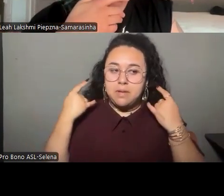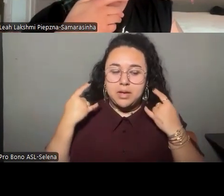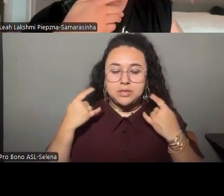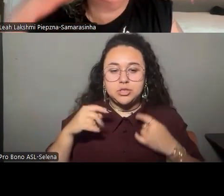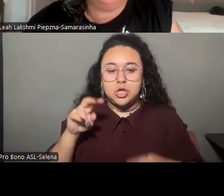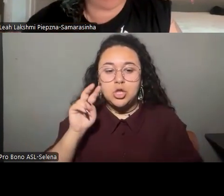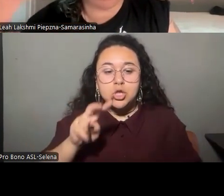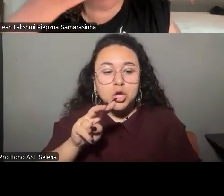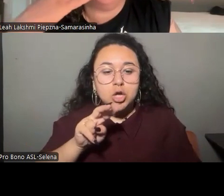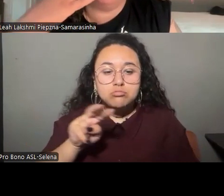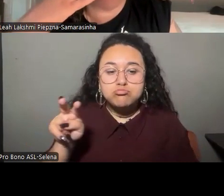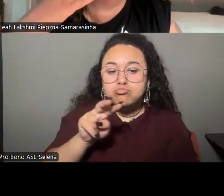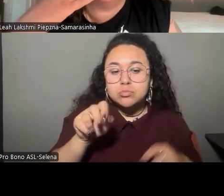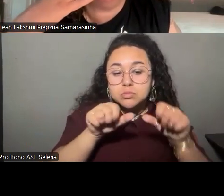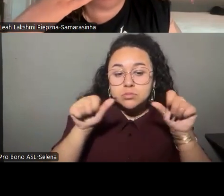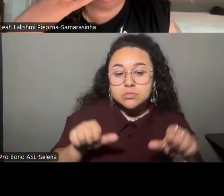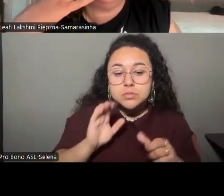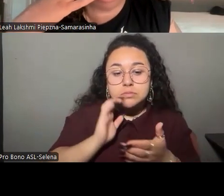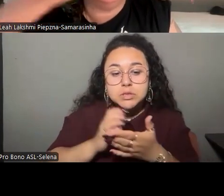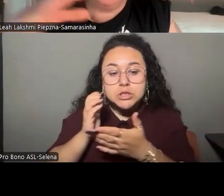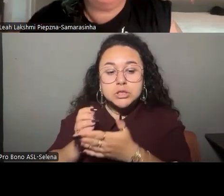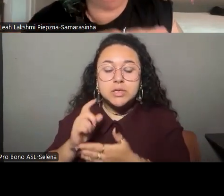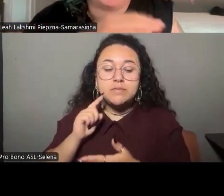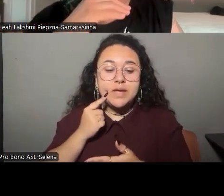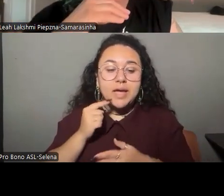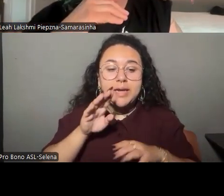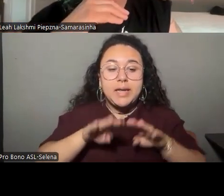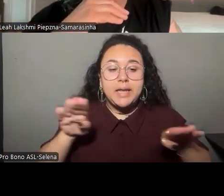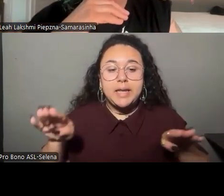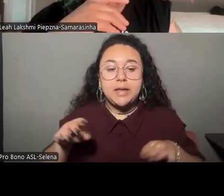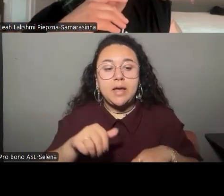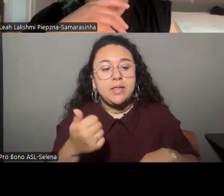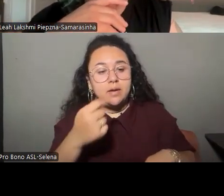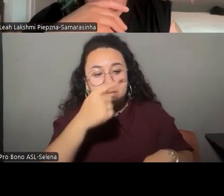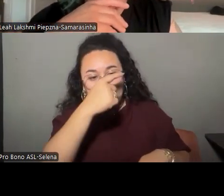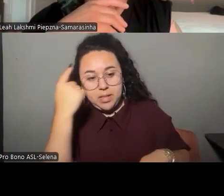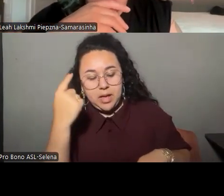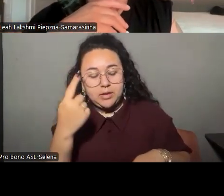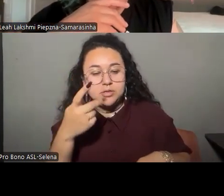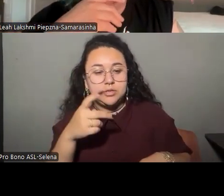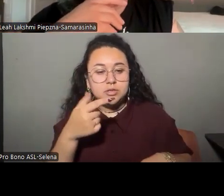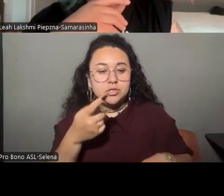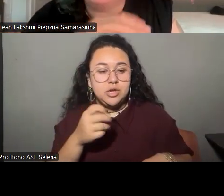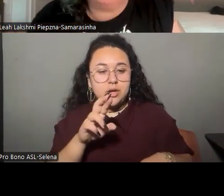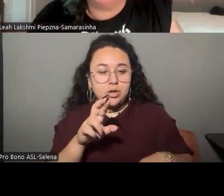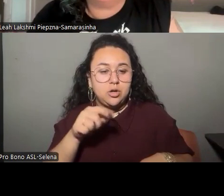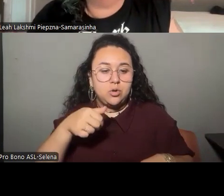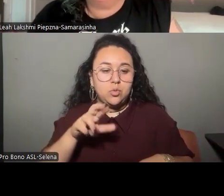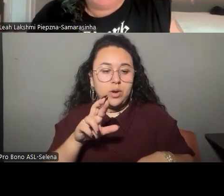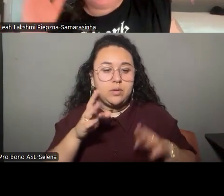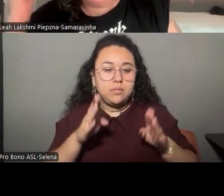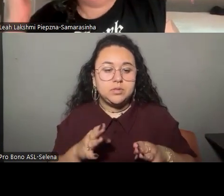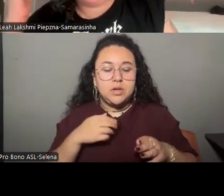at the images. There's candies. There's someone seated, another Black genderqueer person who's using a rollerator, who's rolled up to the